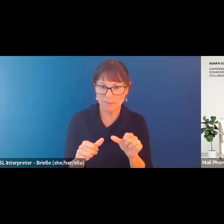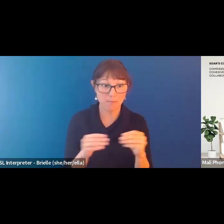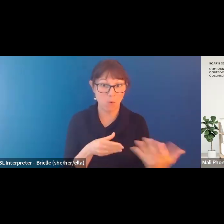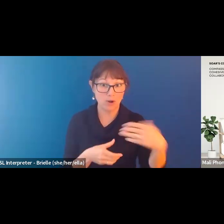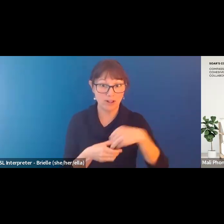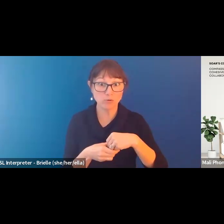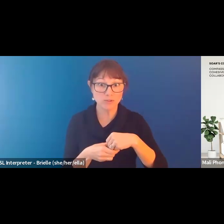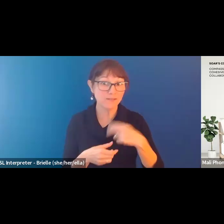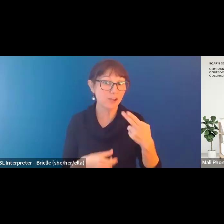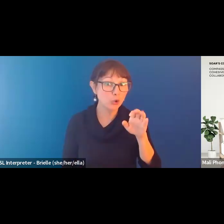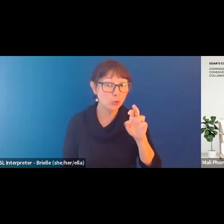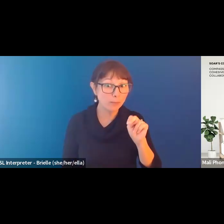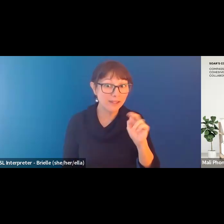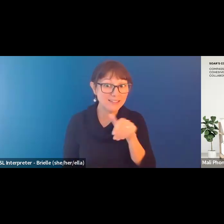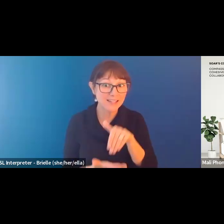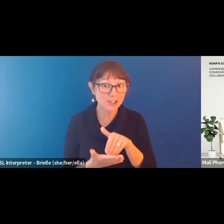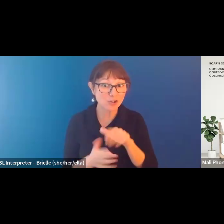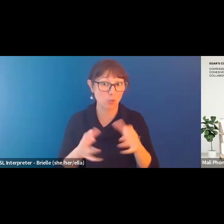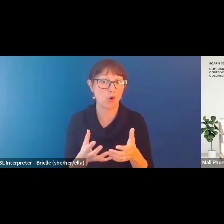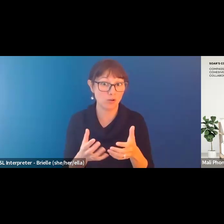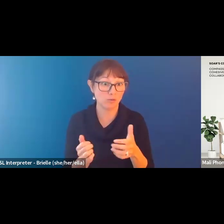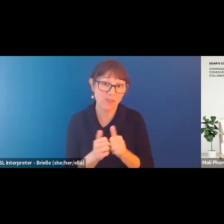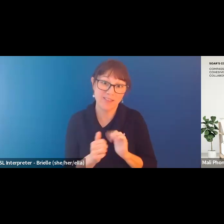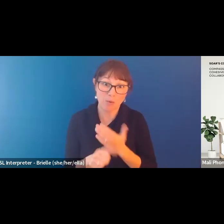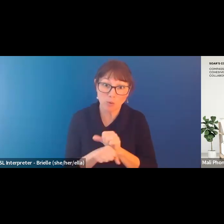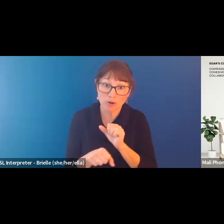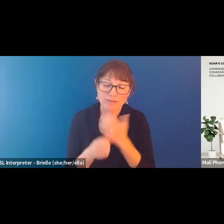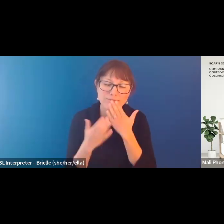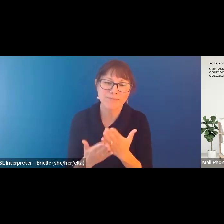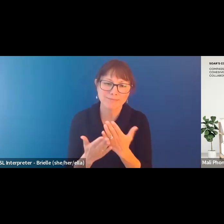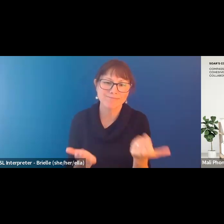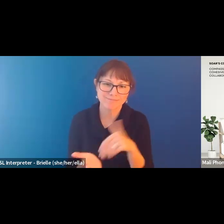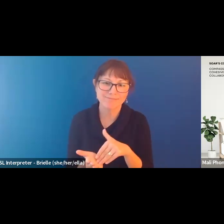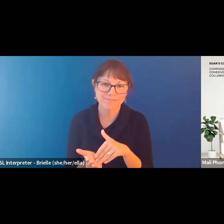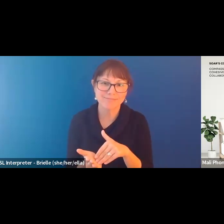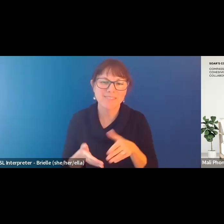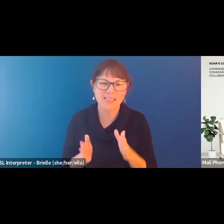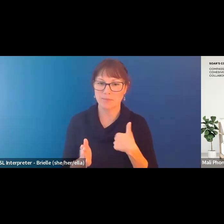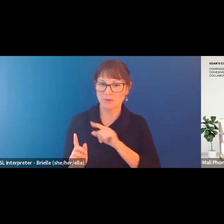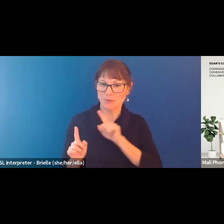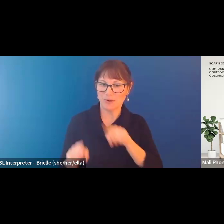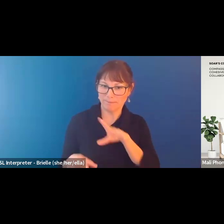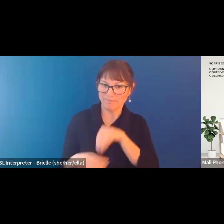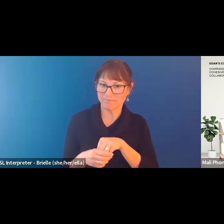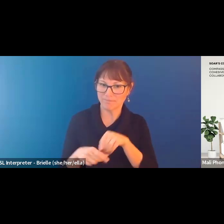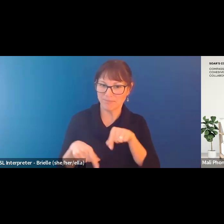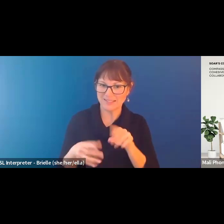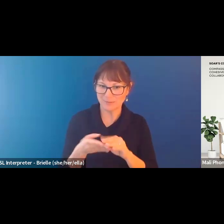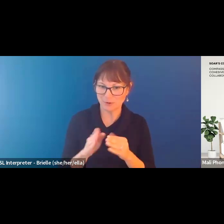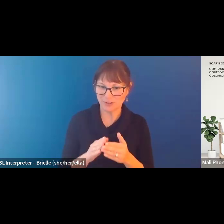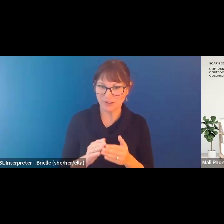inclusive, human-centered world through our work. So thank you again for allowing me to be a part of this